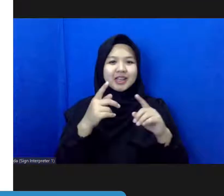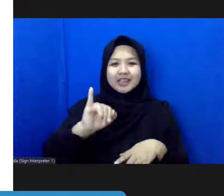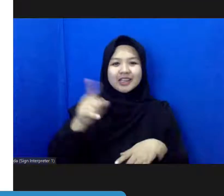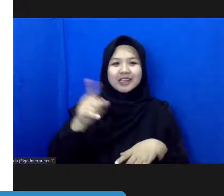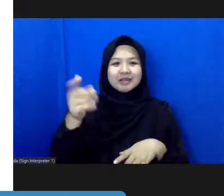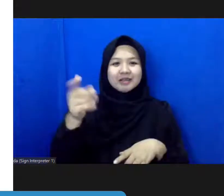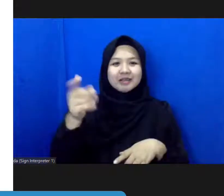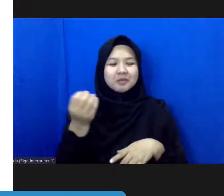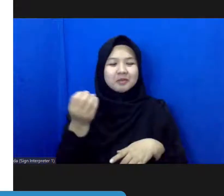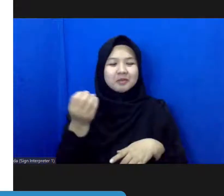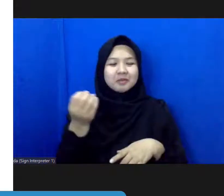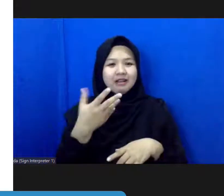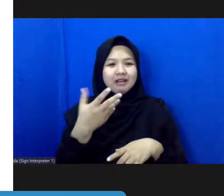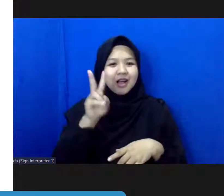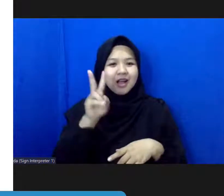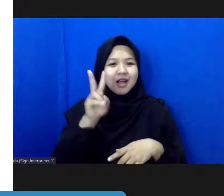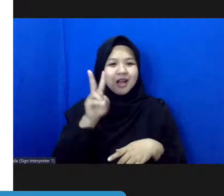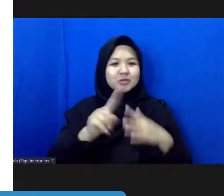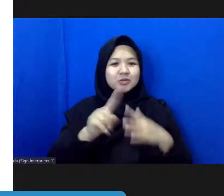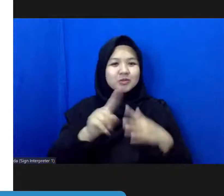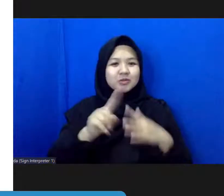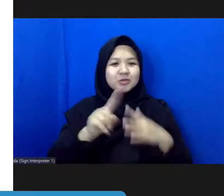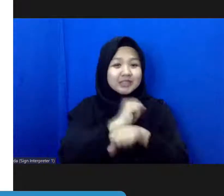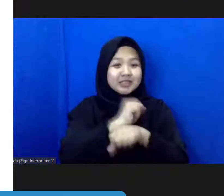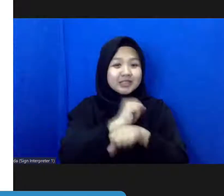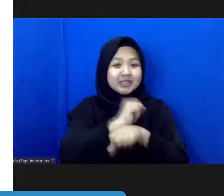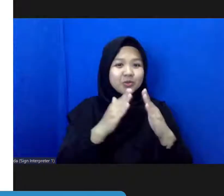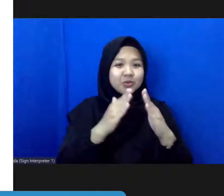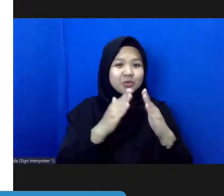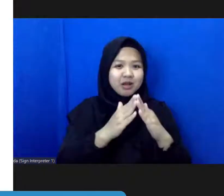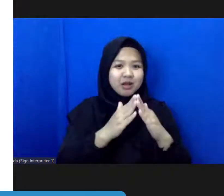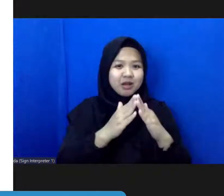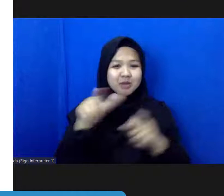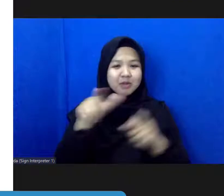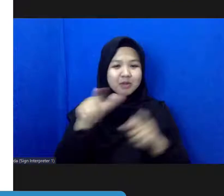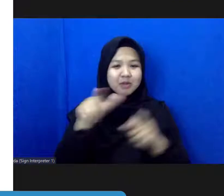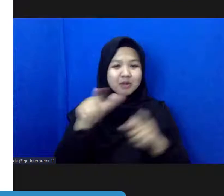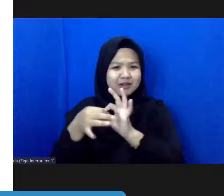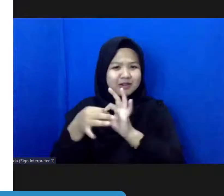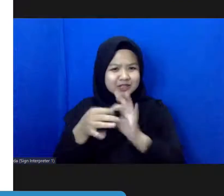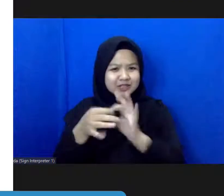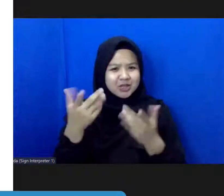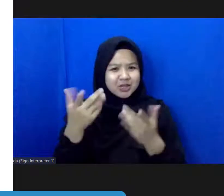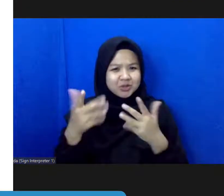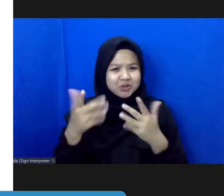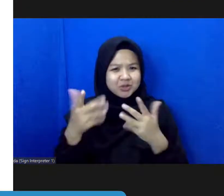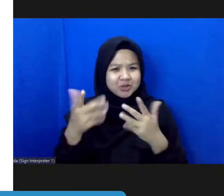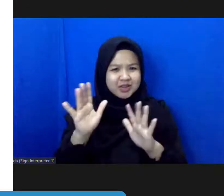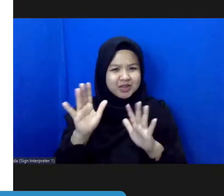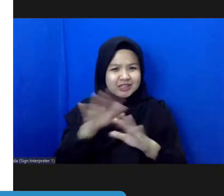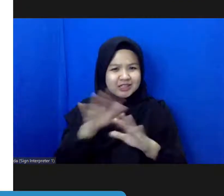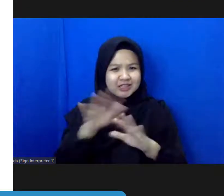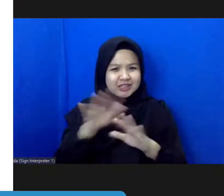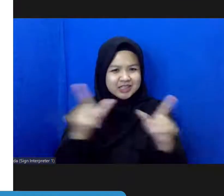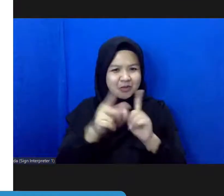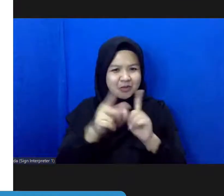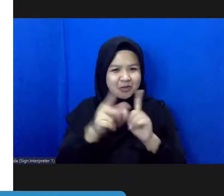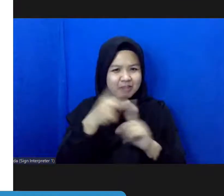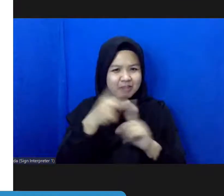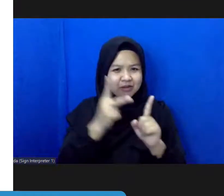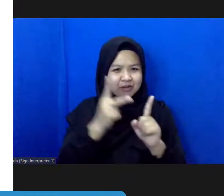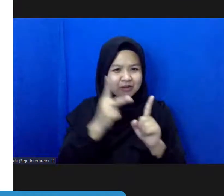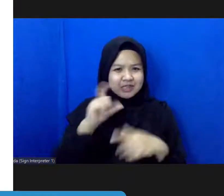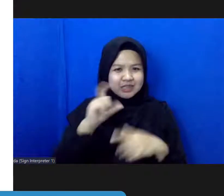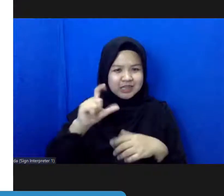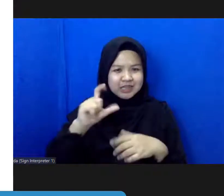yeah, with local partners, like have you done the working from home? Oh, how do you work it out in